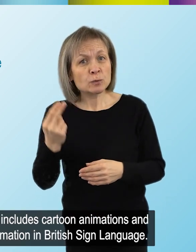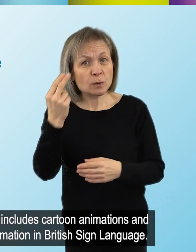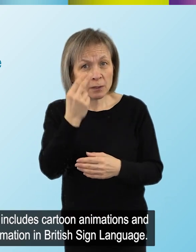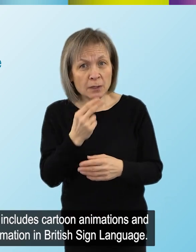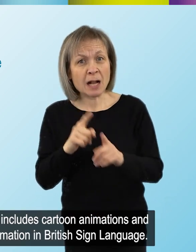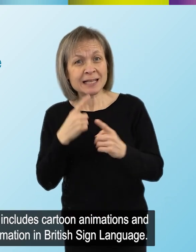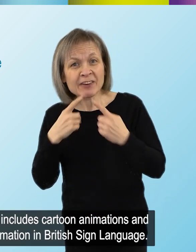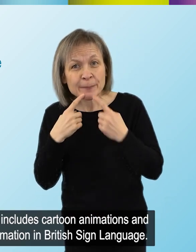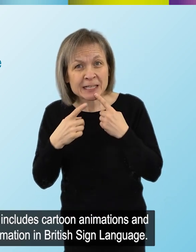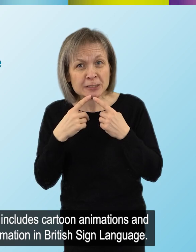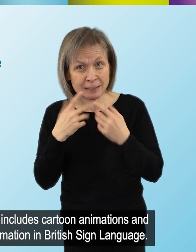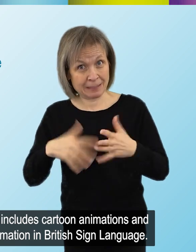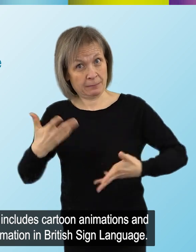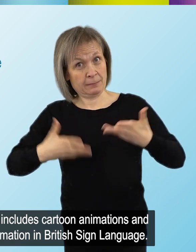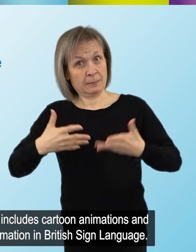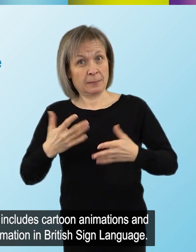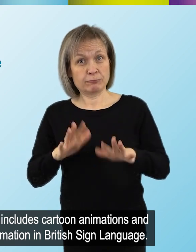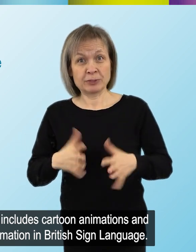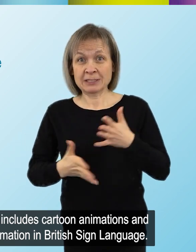This includes cartoon animations and information in